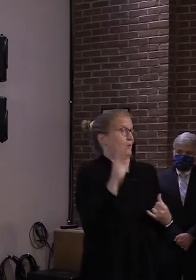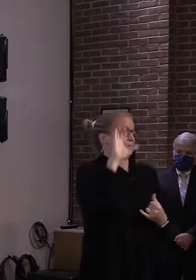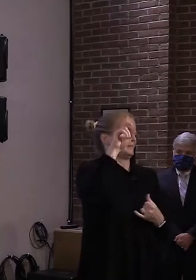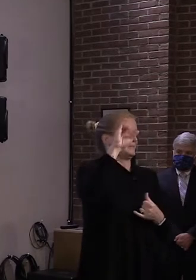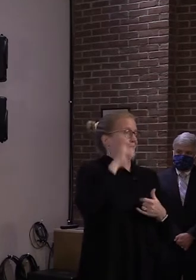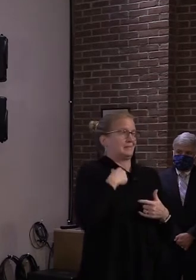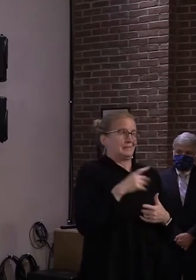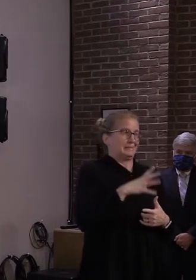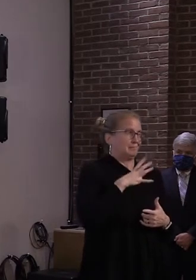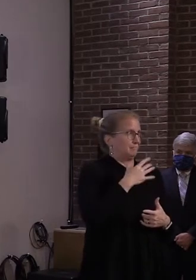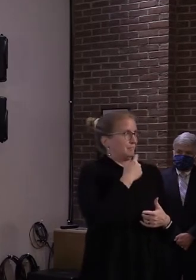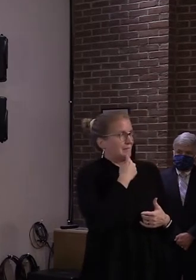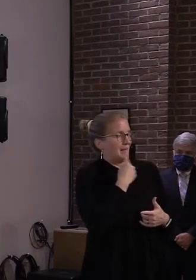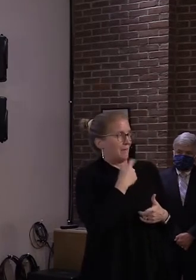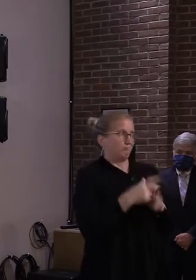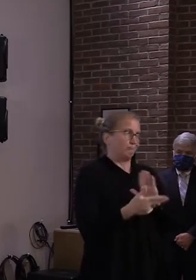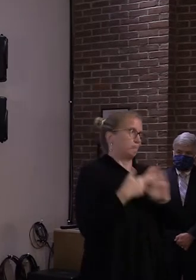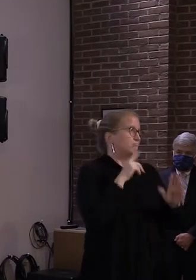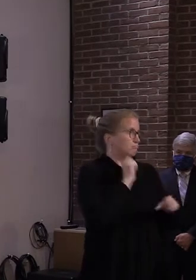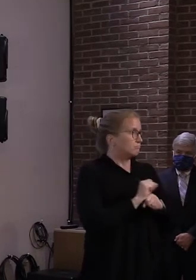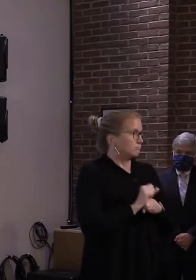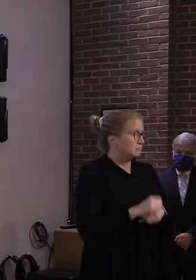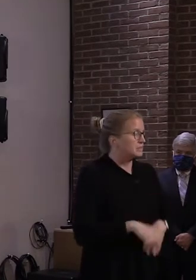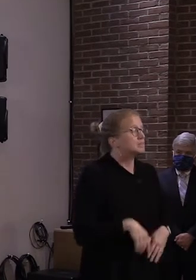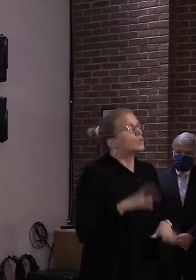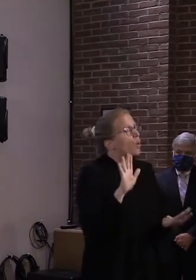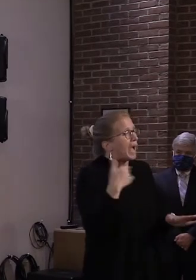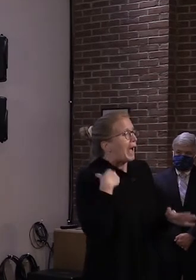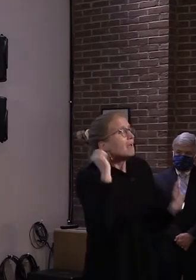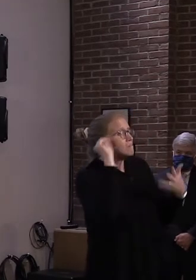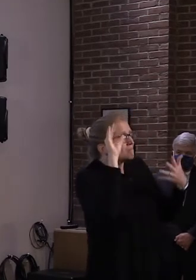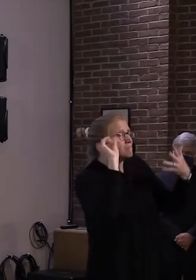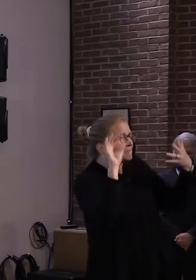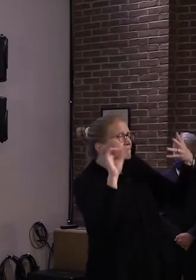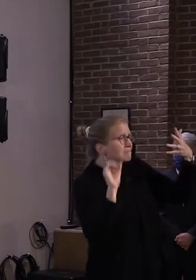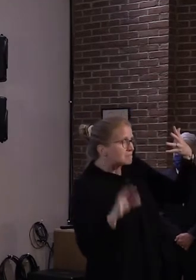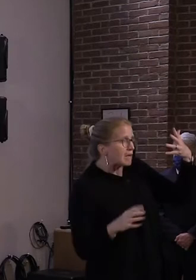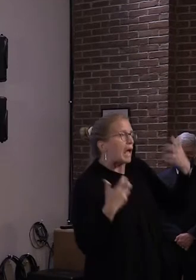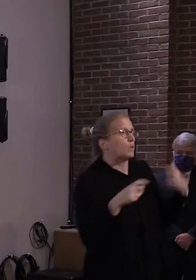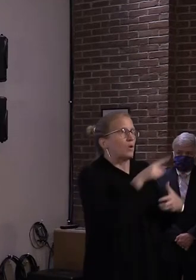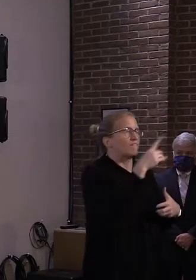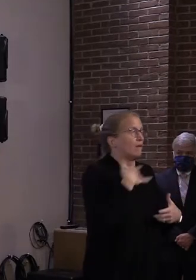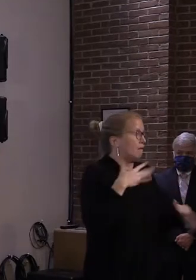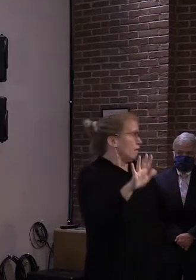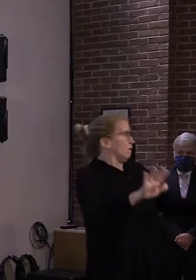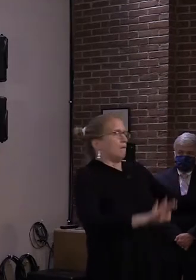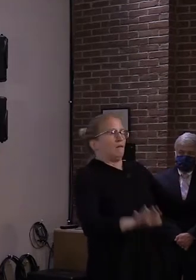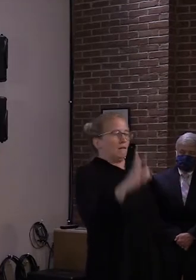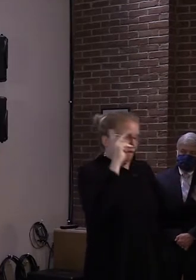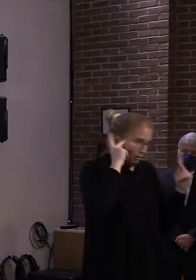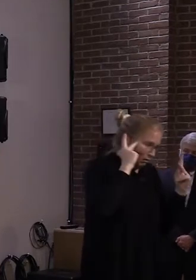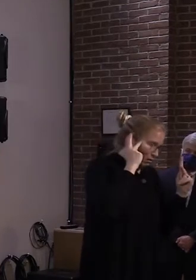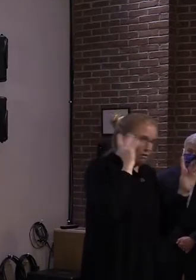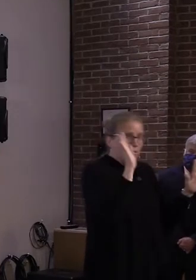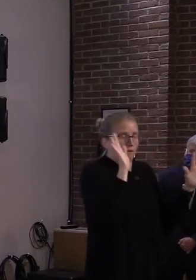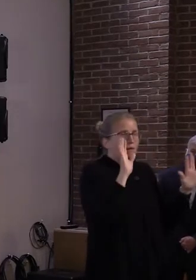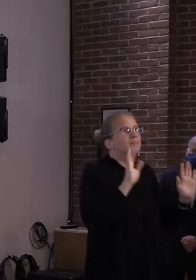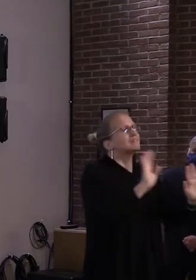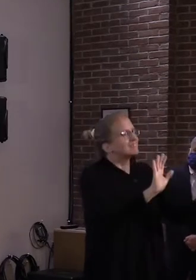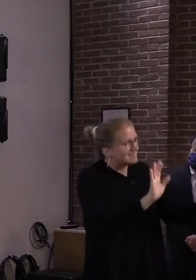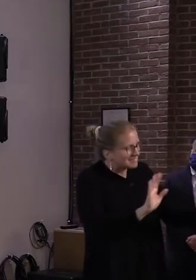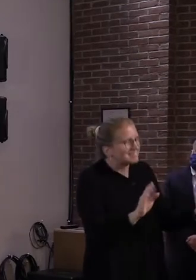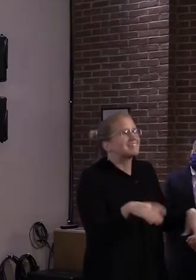to create mass hysteria, but also to put it in perspective because you're going to be hearing about it on the news and reading about